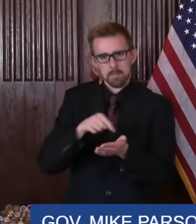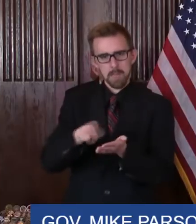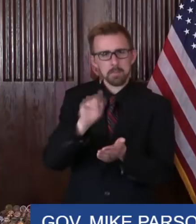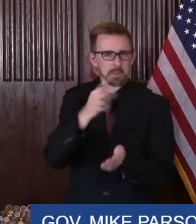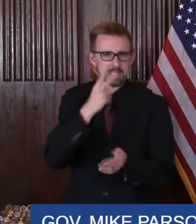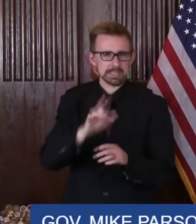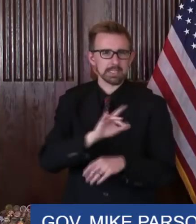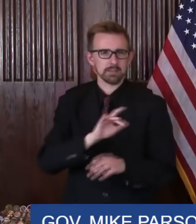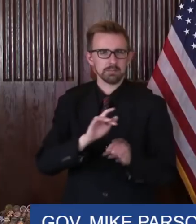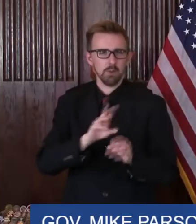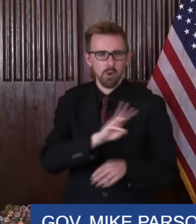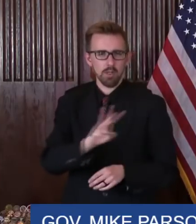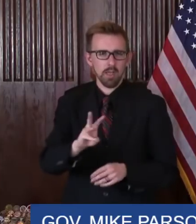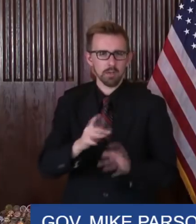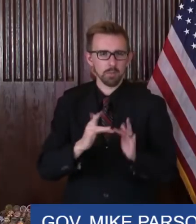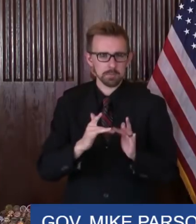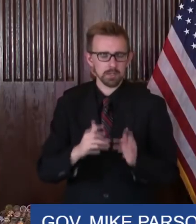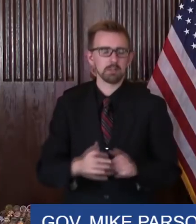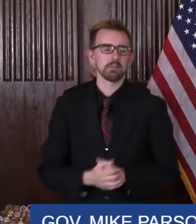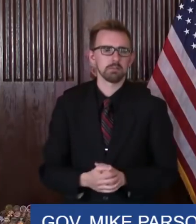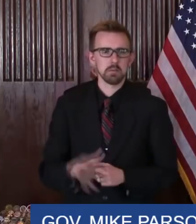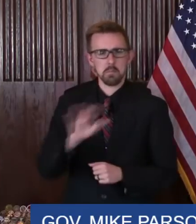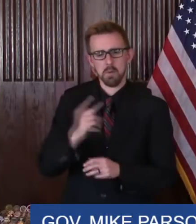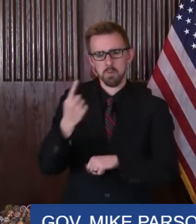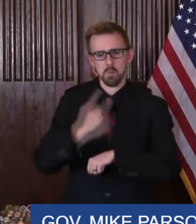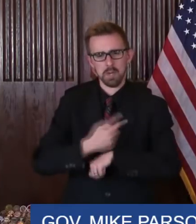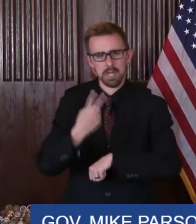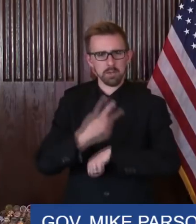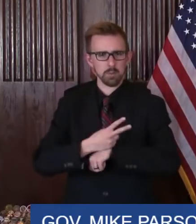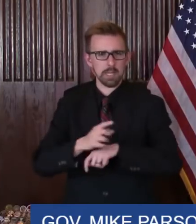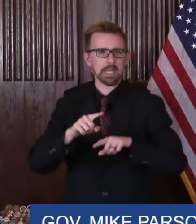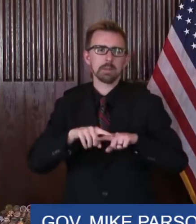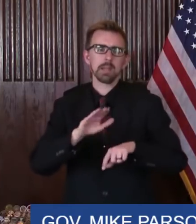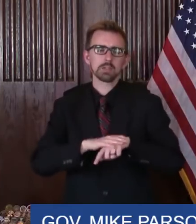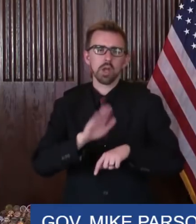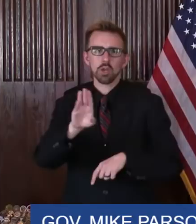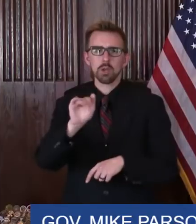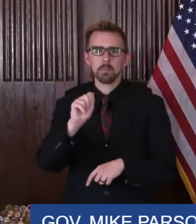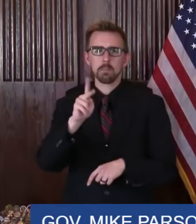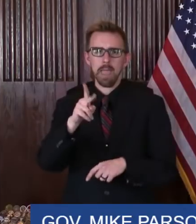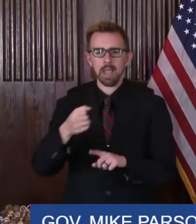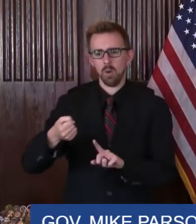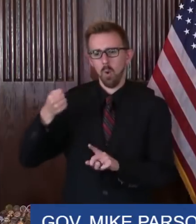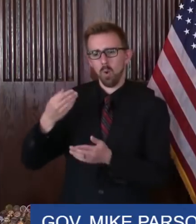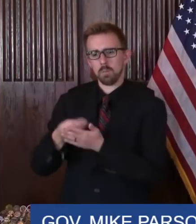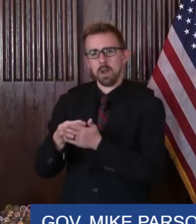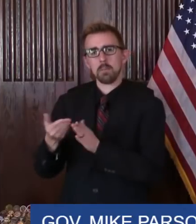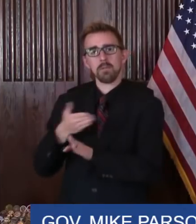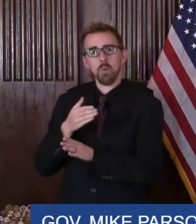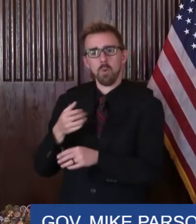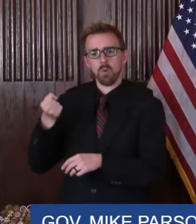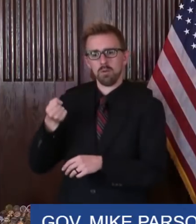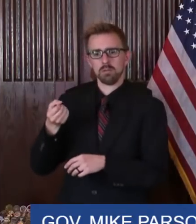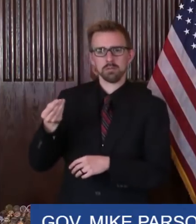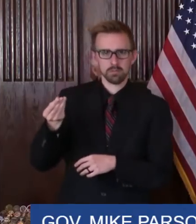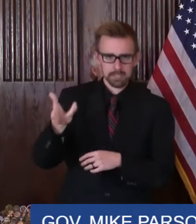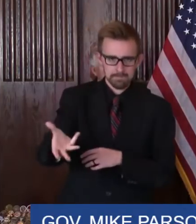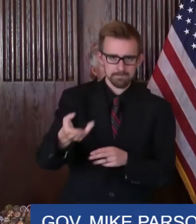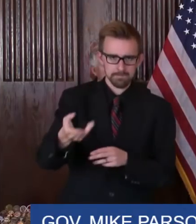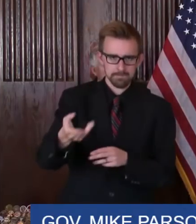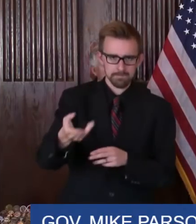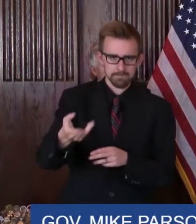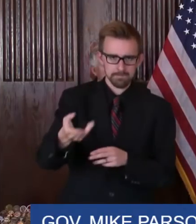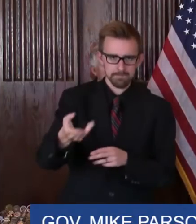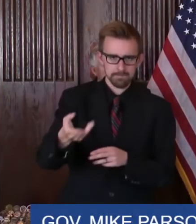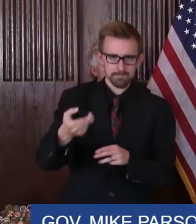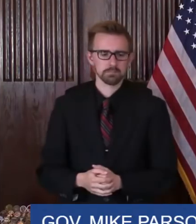online, and then it takes about a day or two depending on how long your bank holds the funds before you actually get to use it.